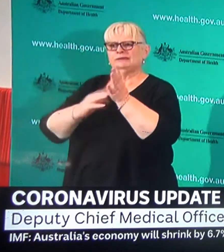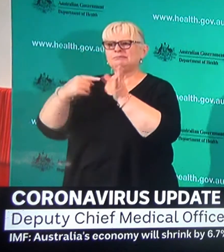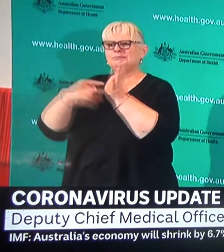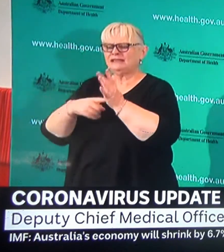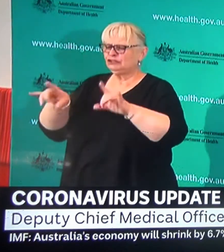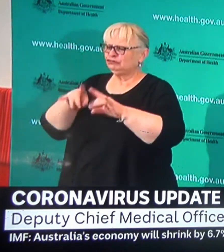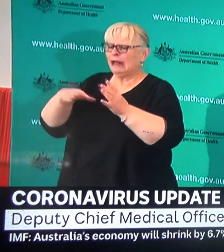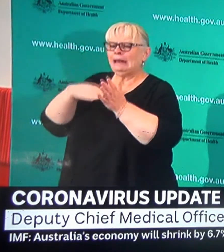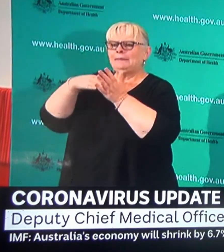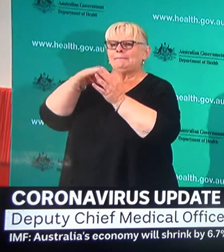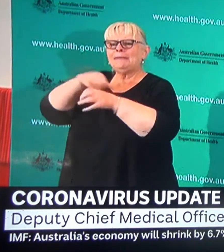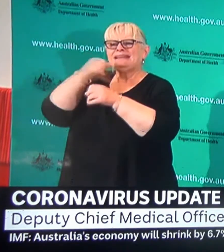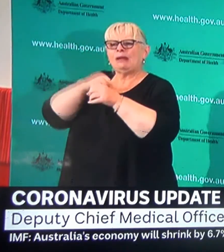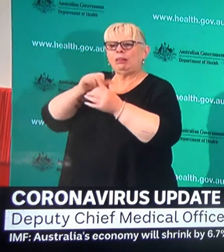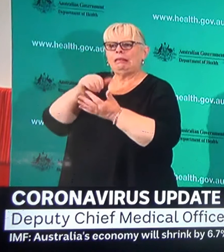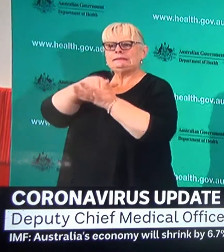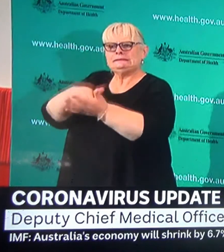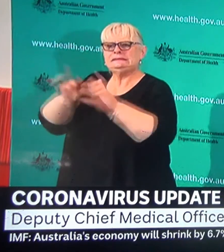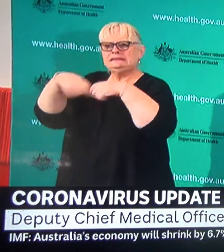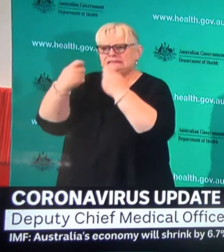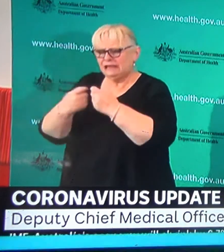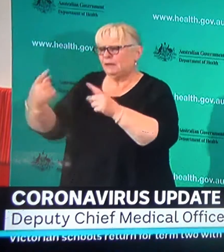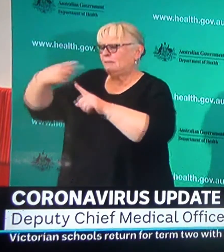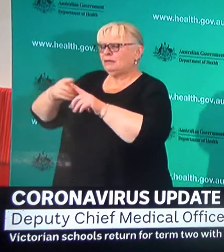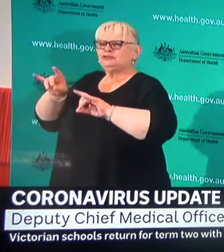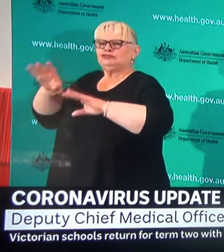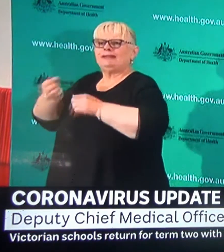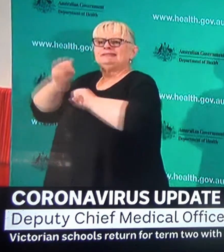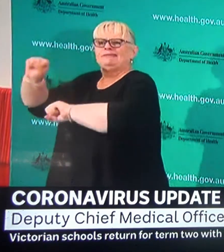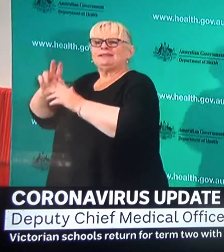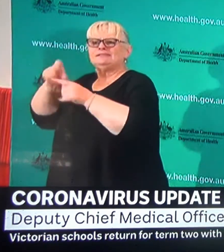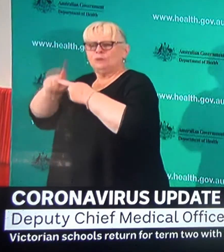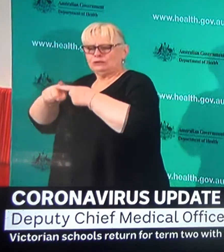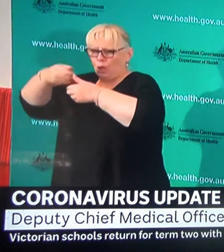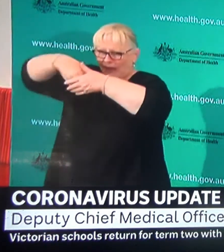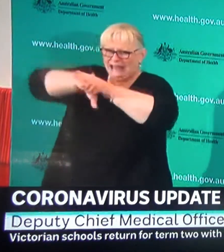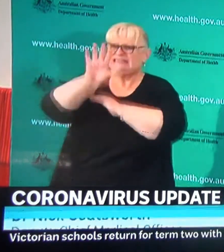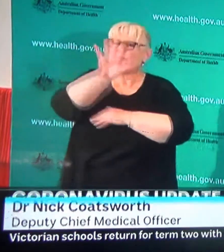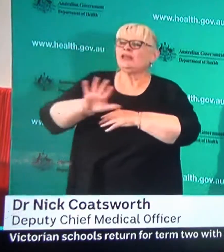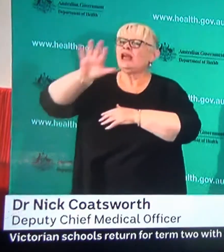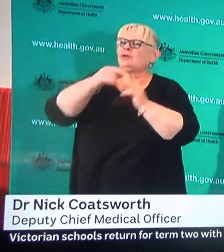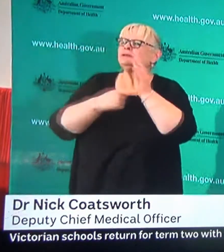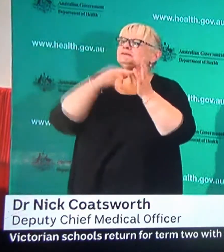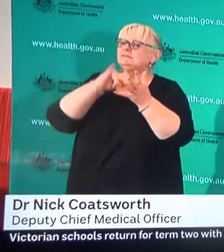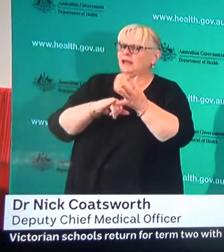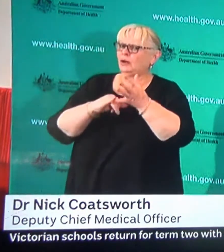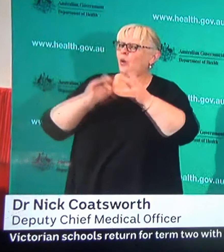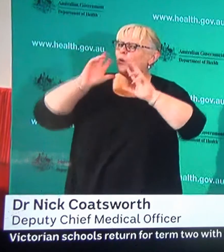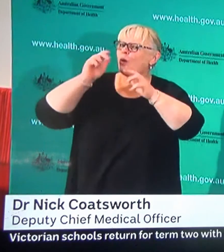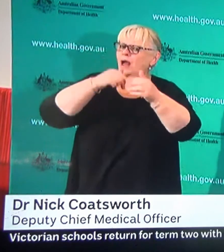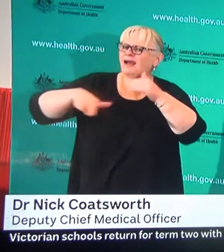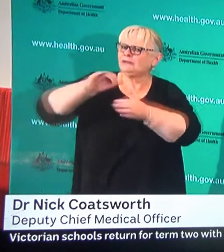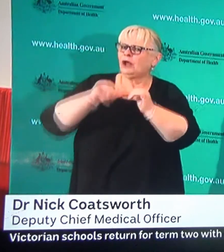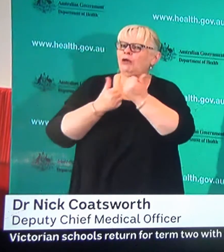by the Australian Defence Force, who are ensuring that emergency care can be maintained in the northwest